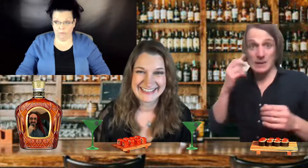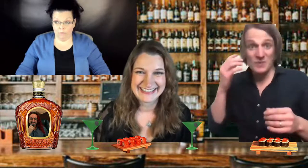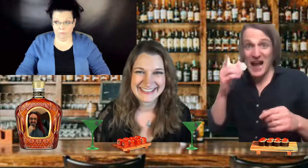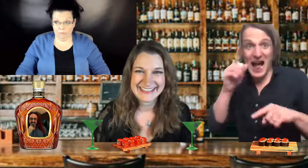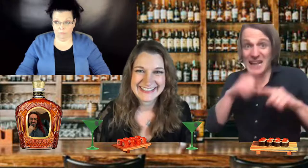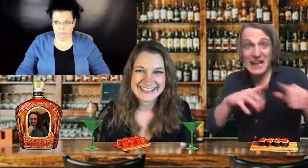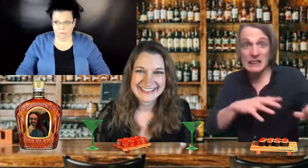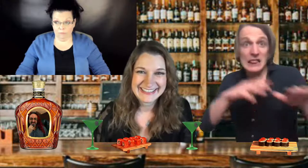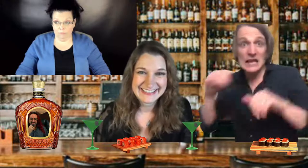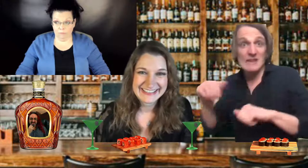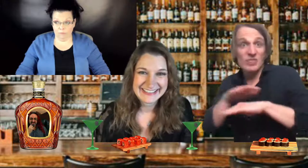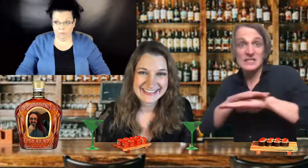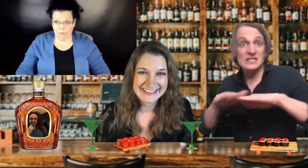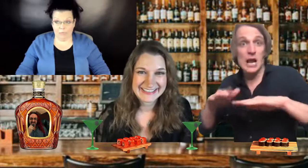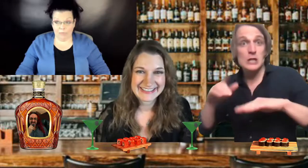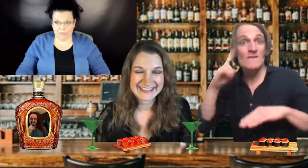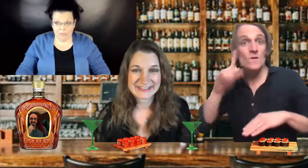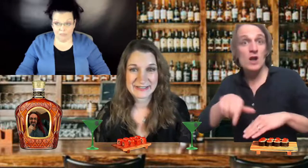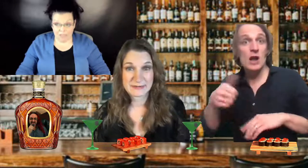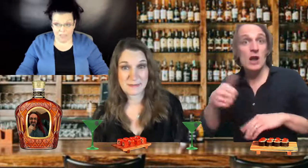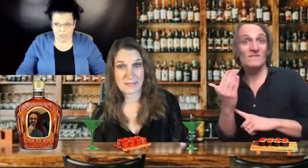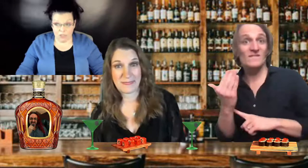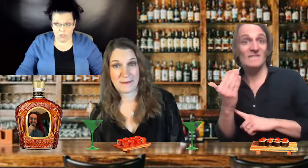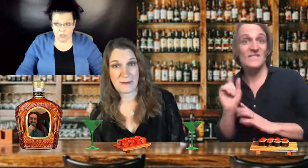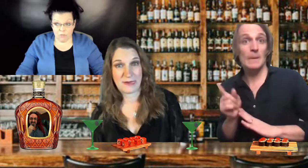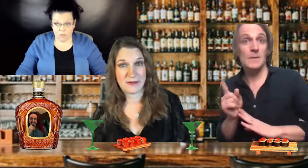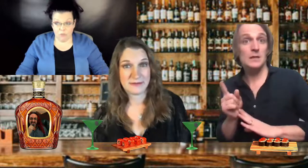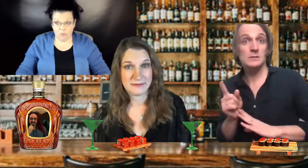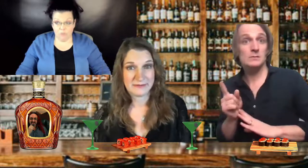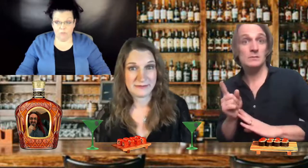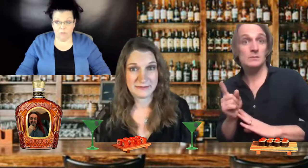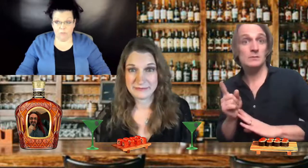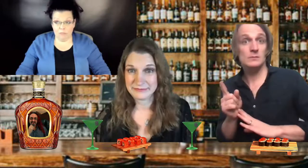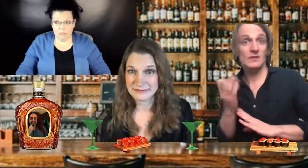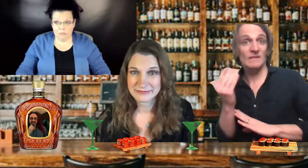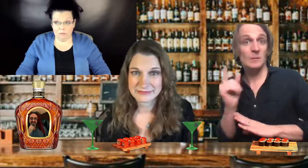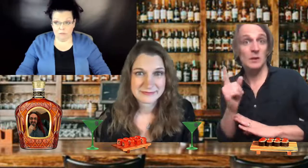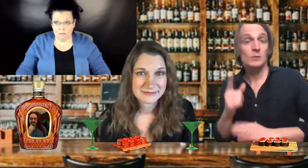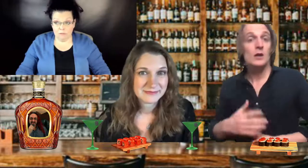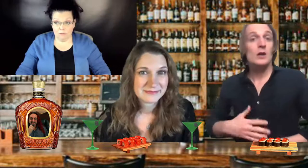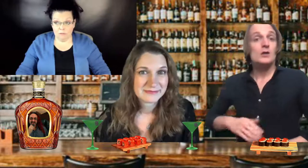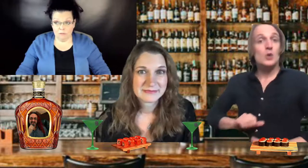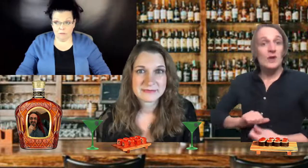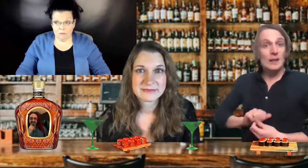okay. I can't leave the stage for another 15 minutes.